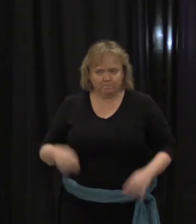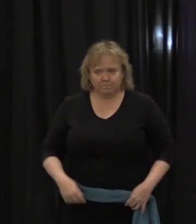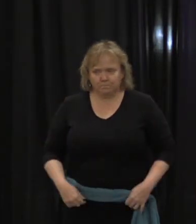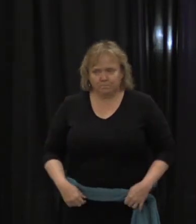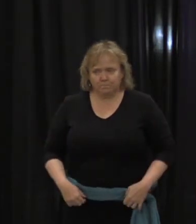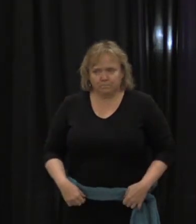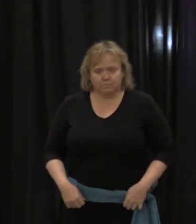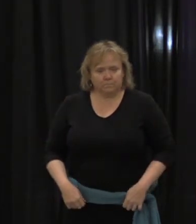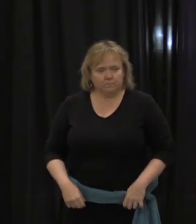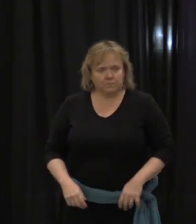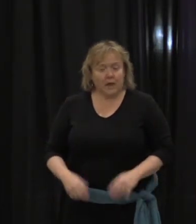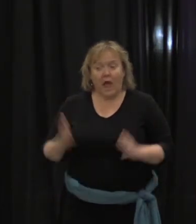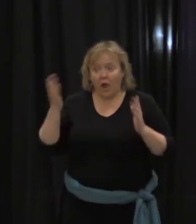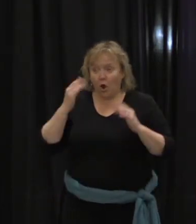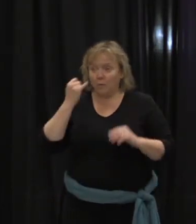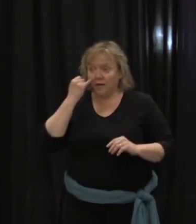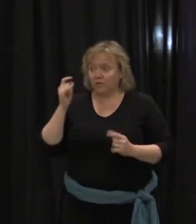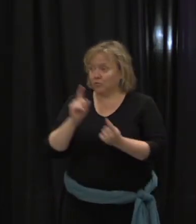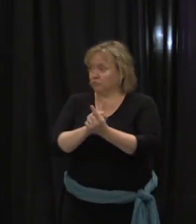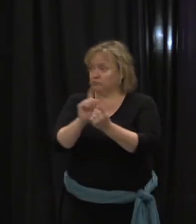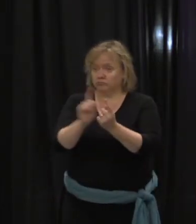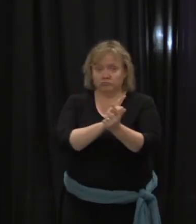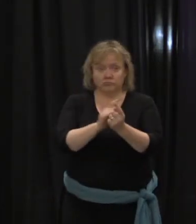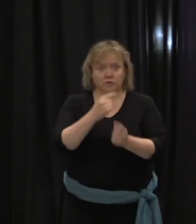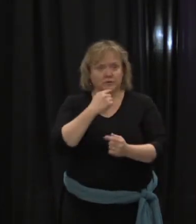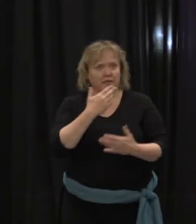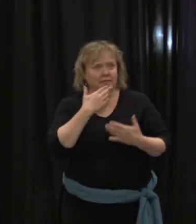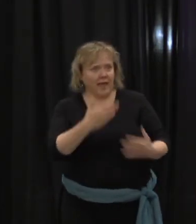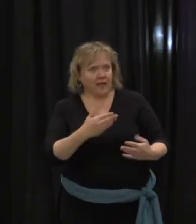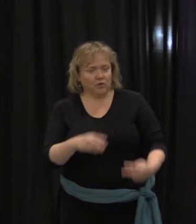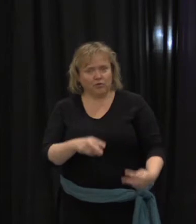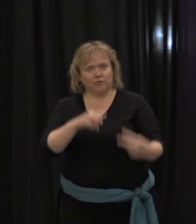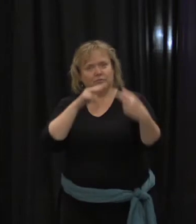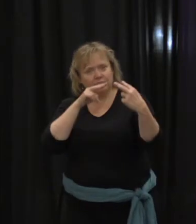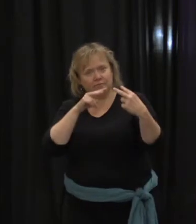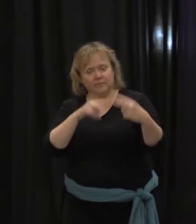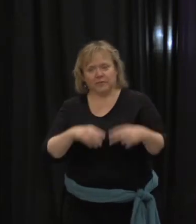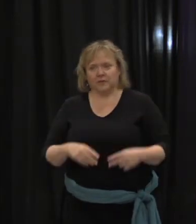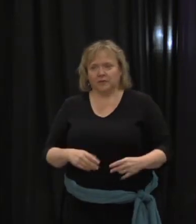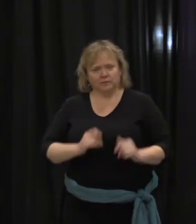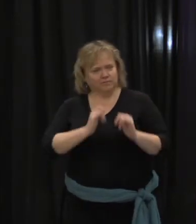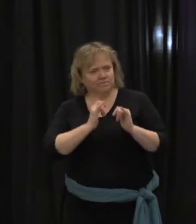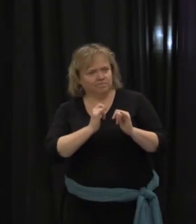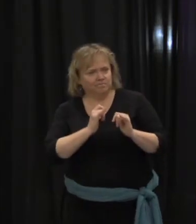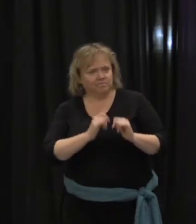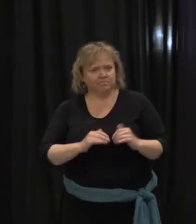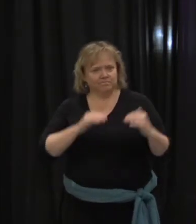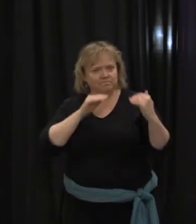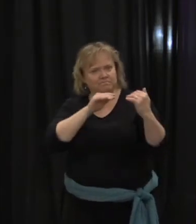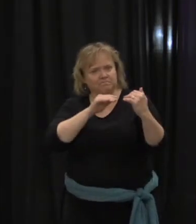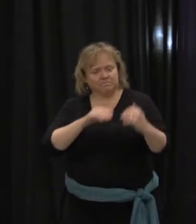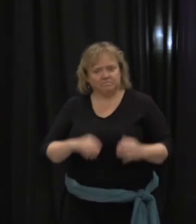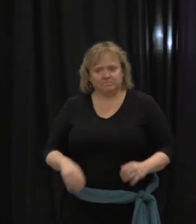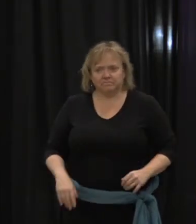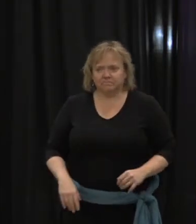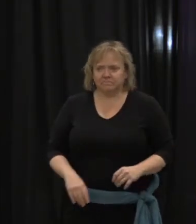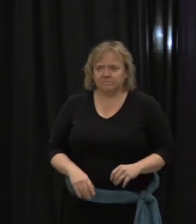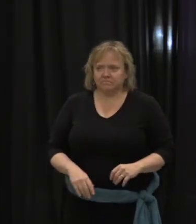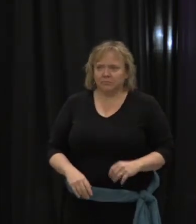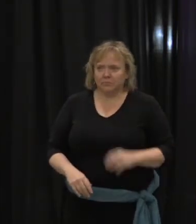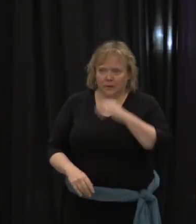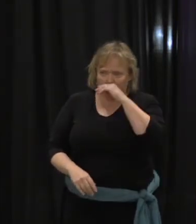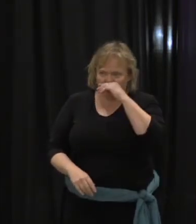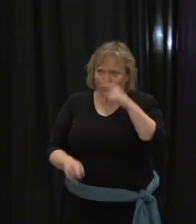I hope when you see them, you say thank you, you make eye contact, you treat them like human beings. I want to honor all of the